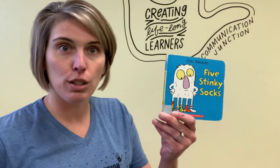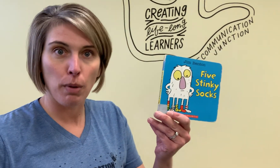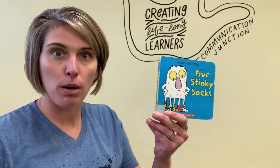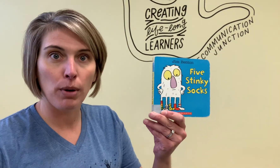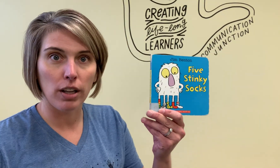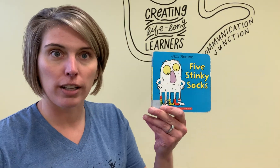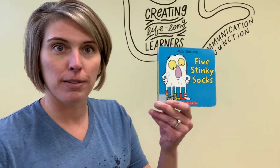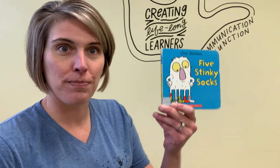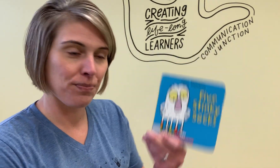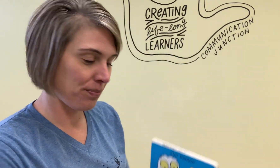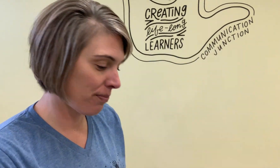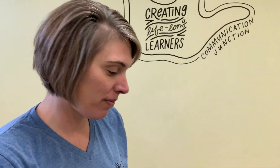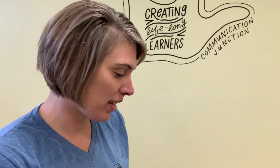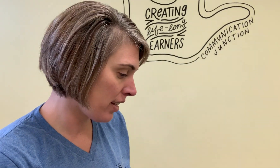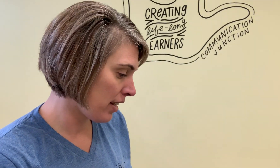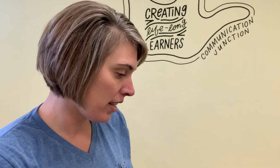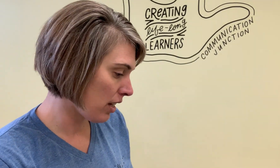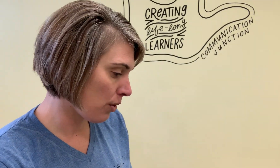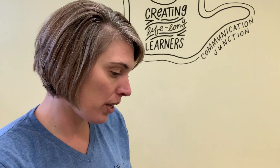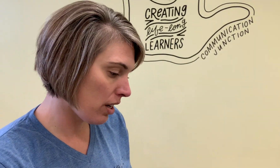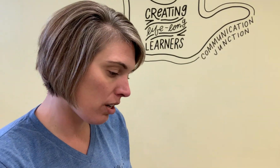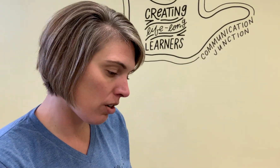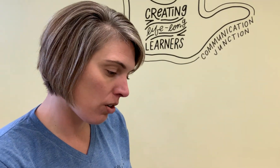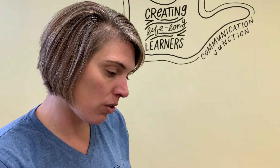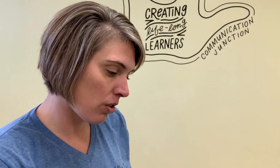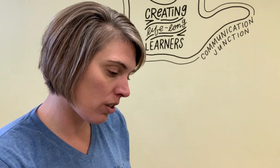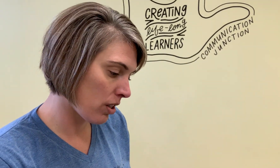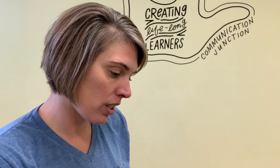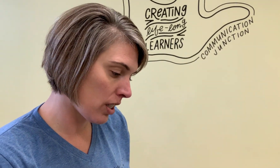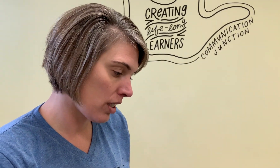small book. Here we go.